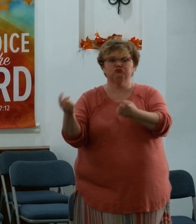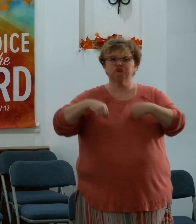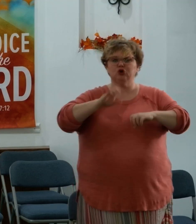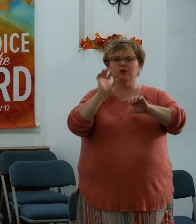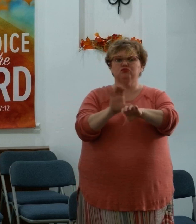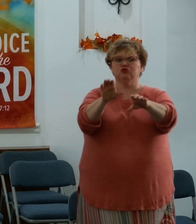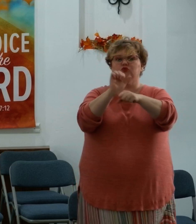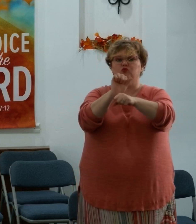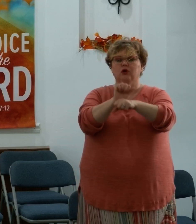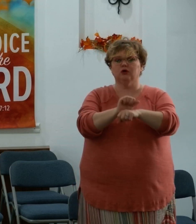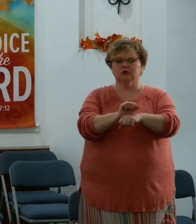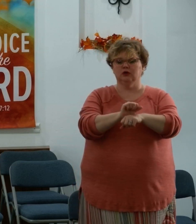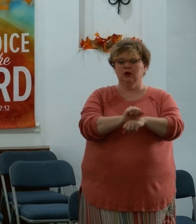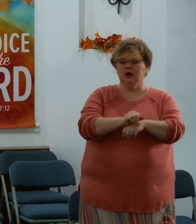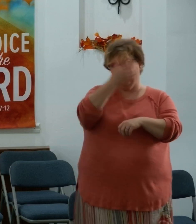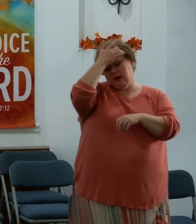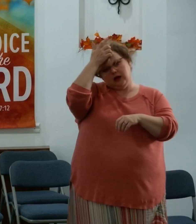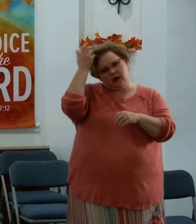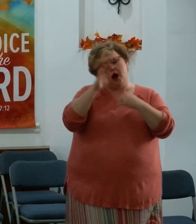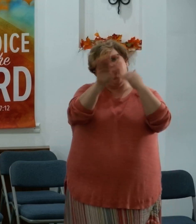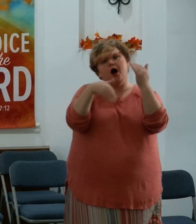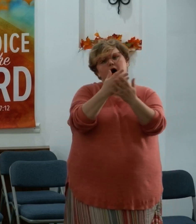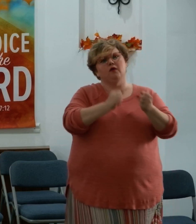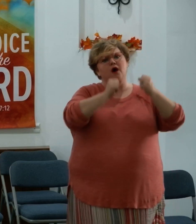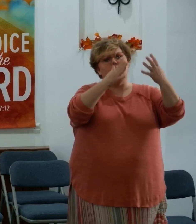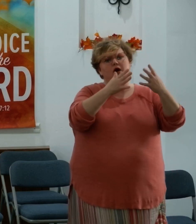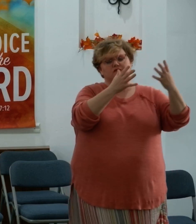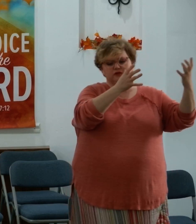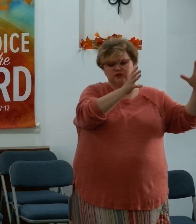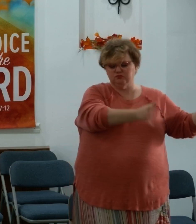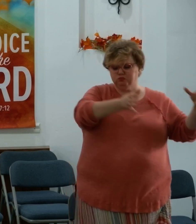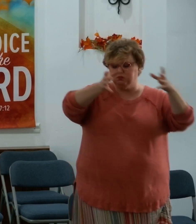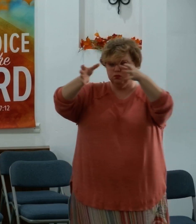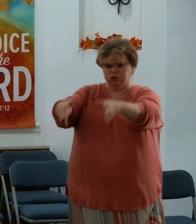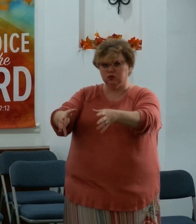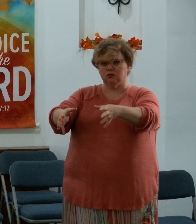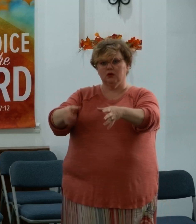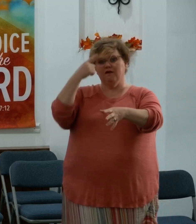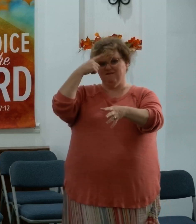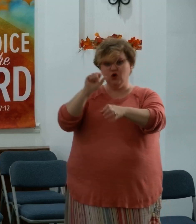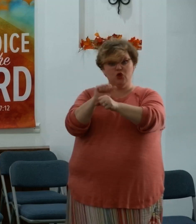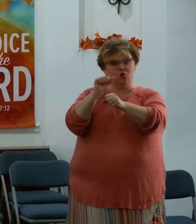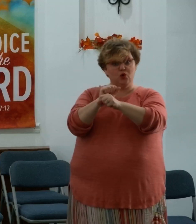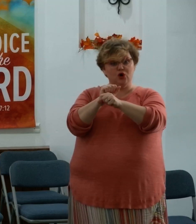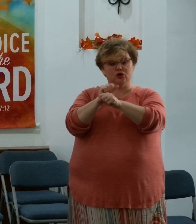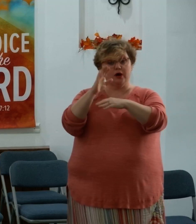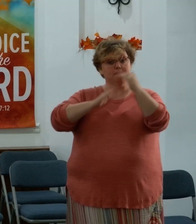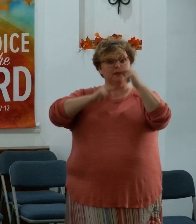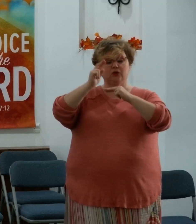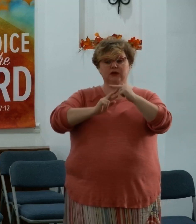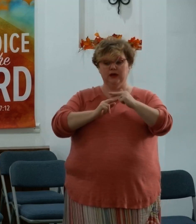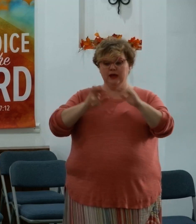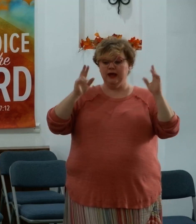Moses all the offerings the Israelites had brought to carry out the work of constructing the sanctuary. And the people